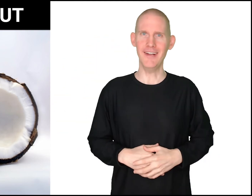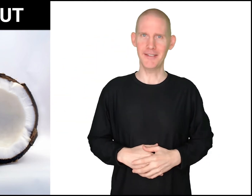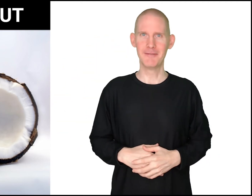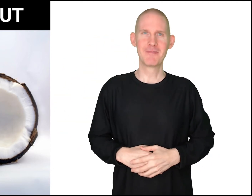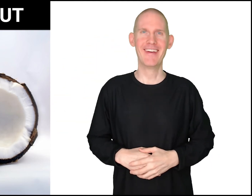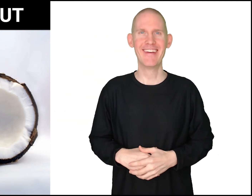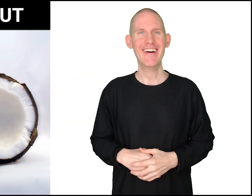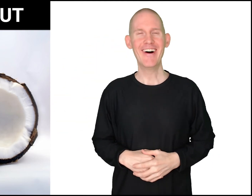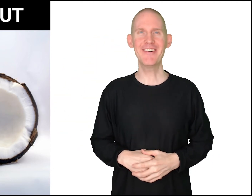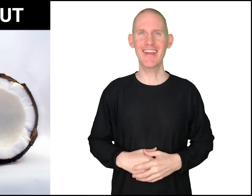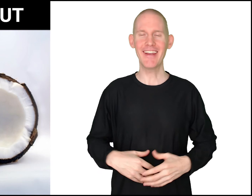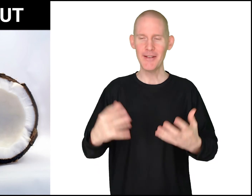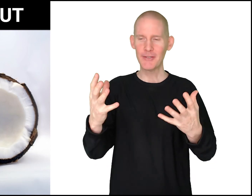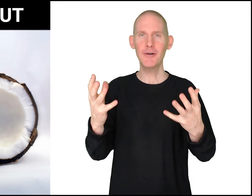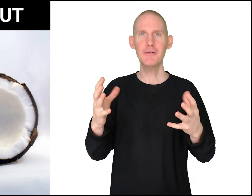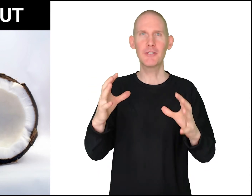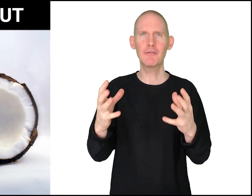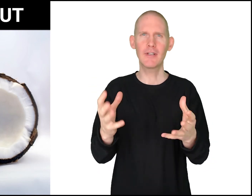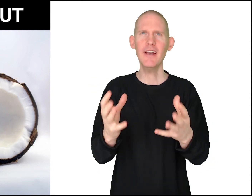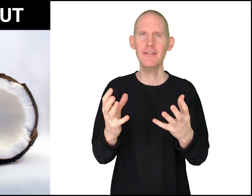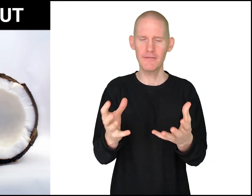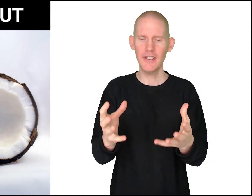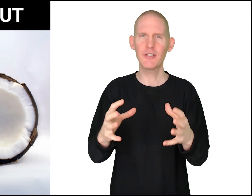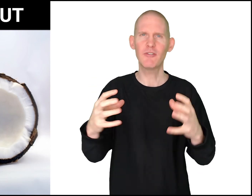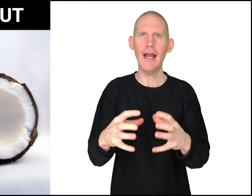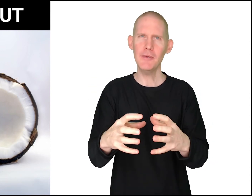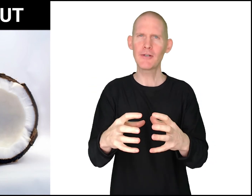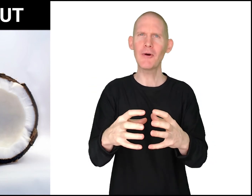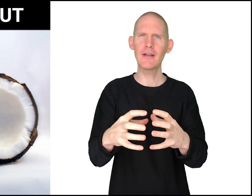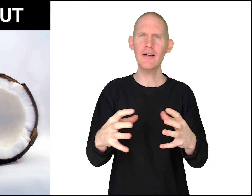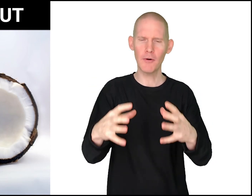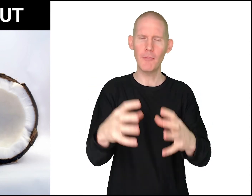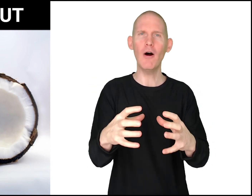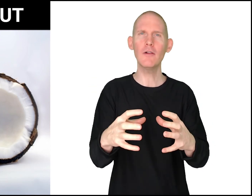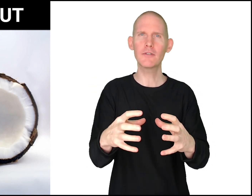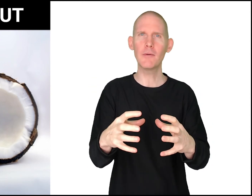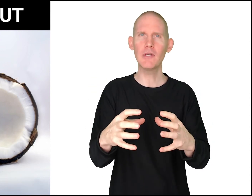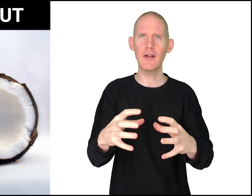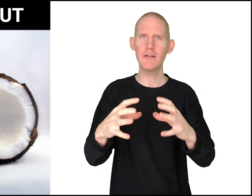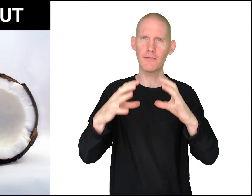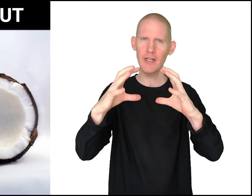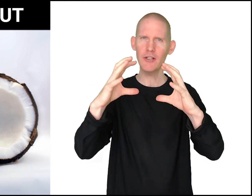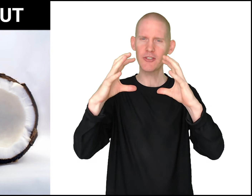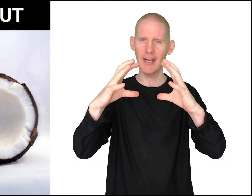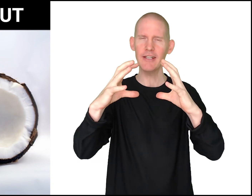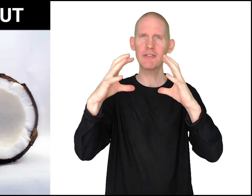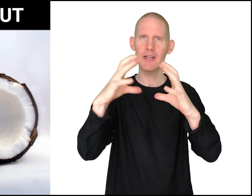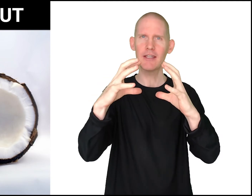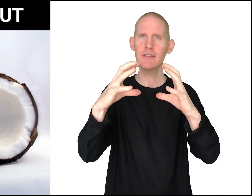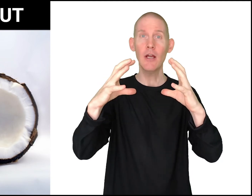coconut. Okay, so just kind of like you're grabbing a coconut or a ball or something, right? Your fingers, your hands are like this. We're